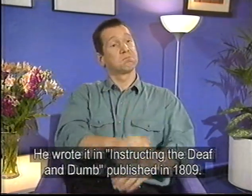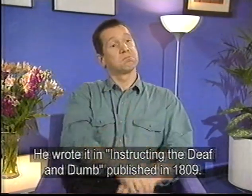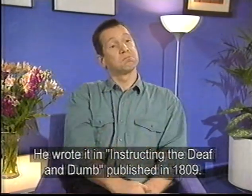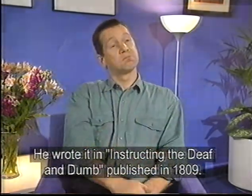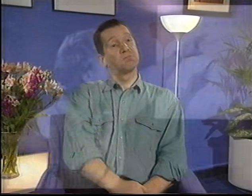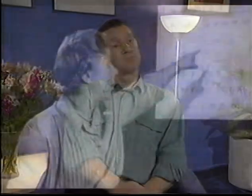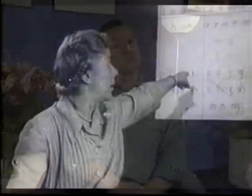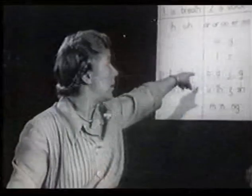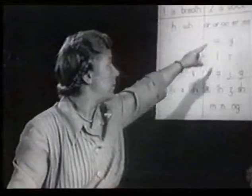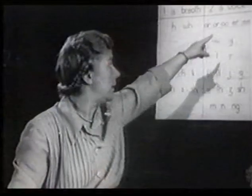there.